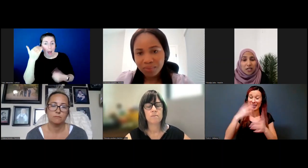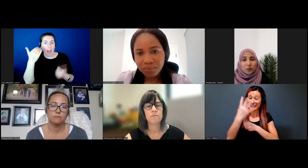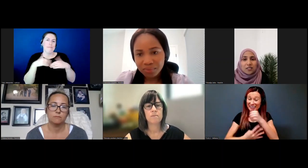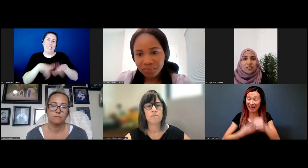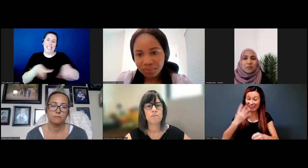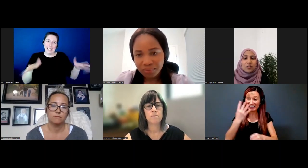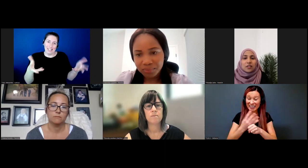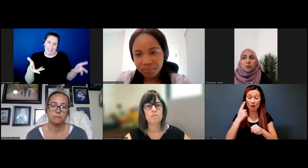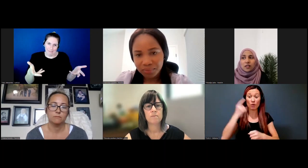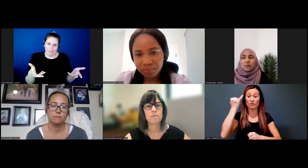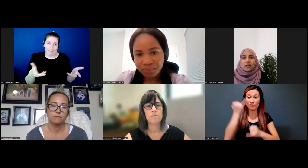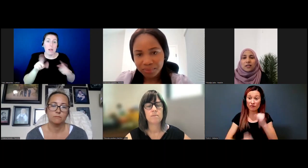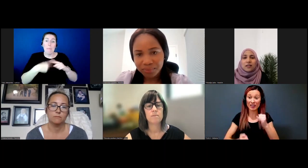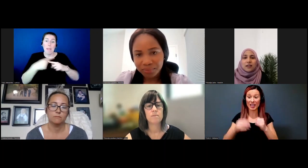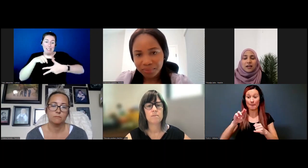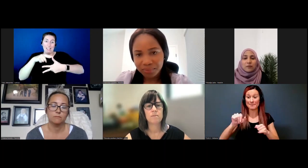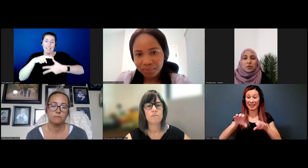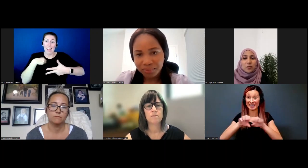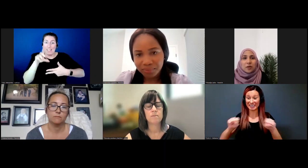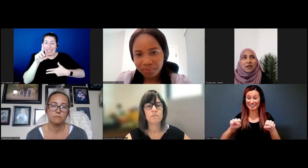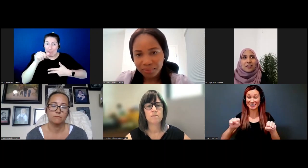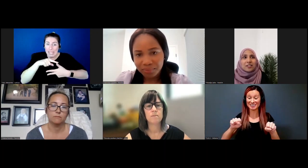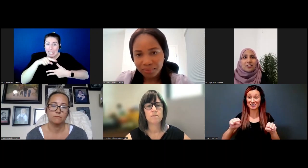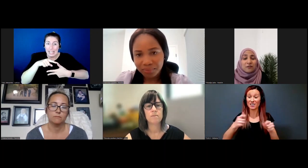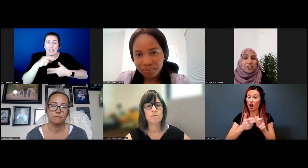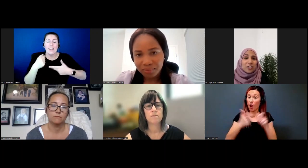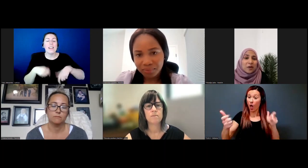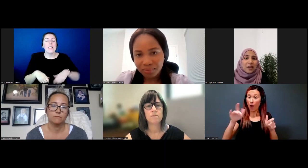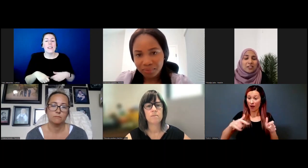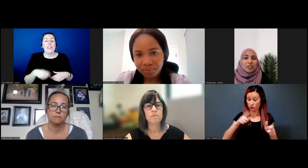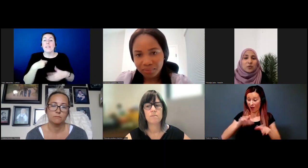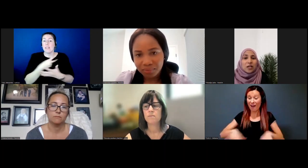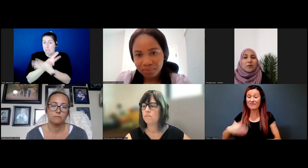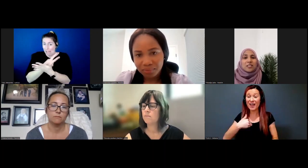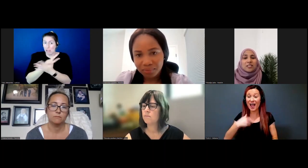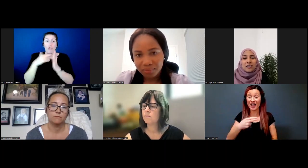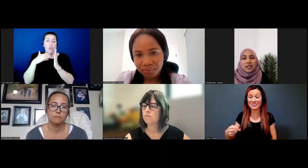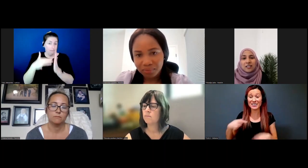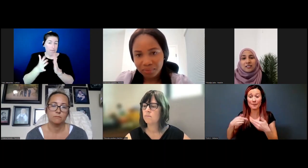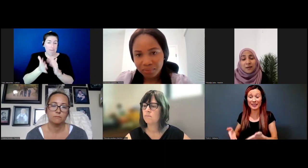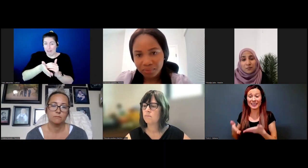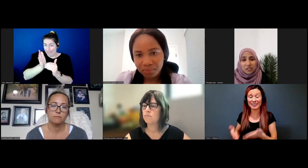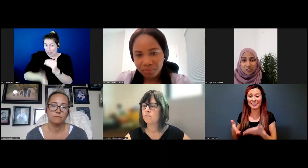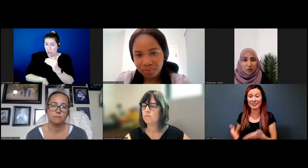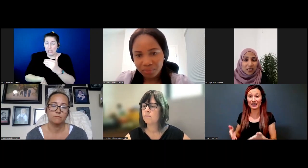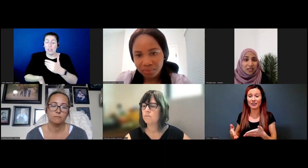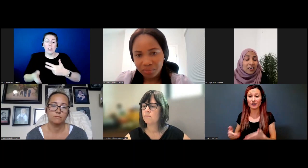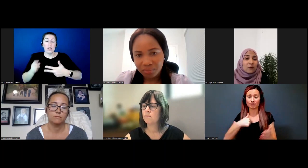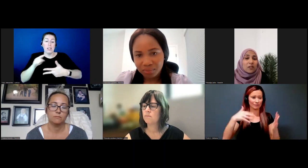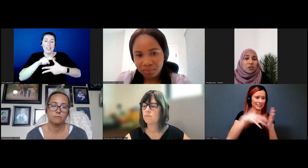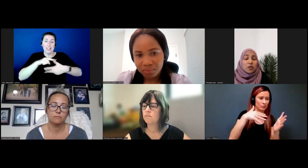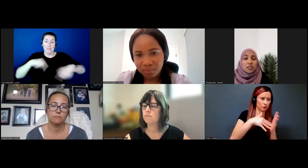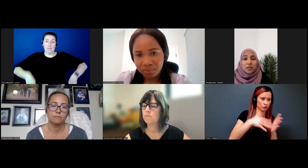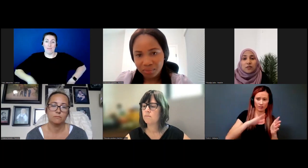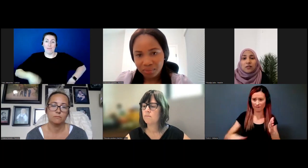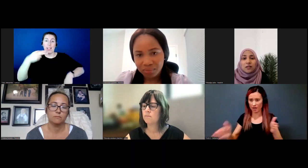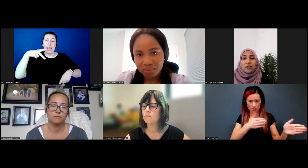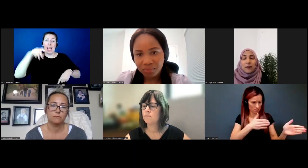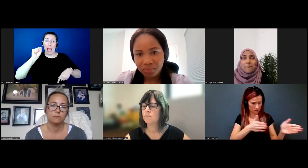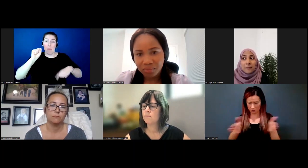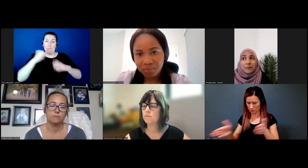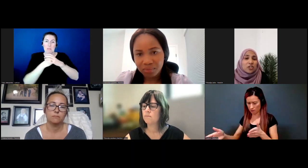with child with disability. While I was doing my master's and finishing my master's, while my son had his hips dislocated and he went through a